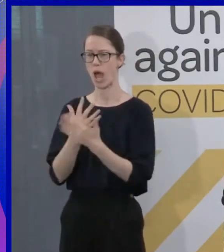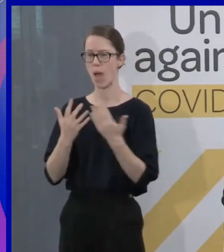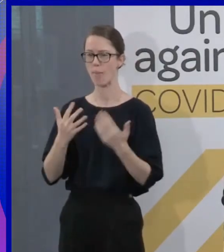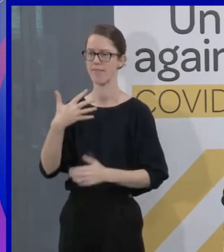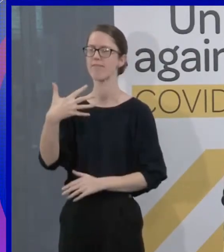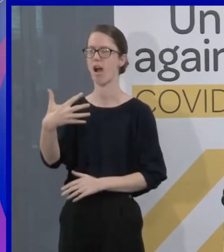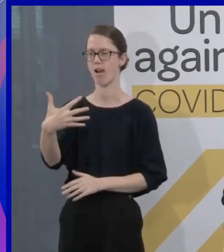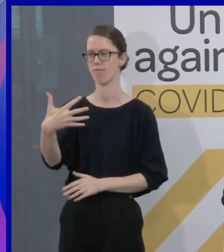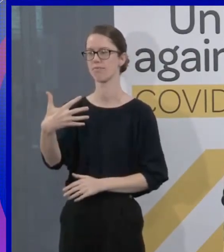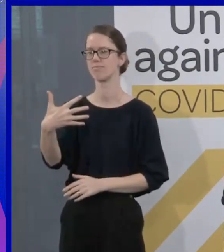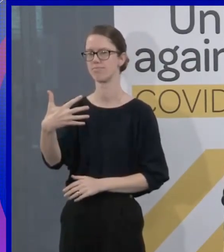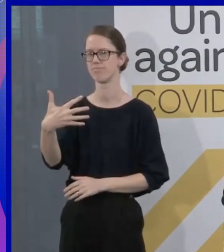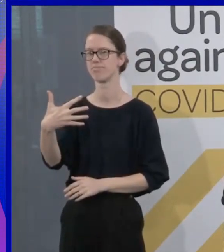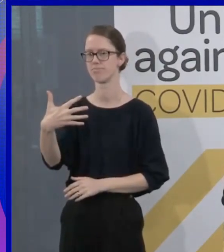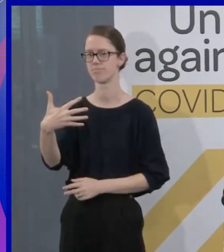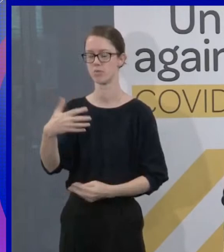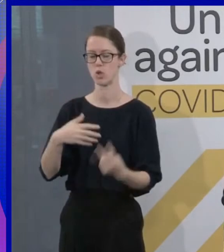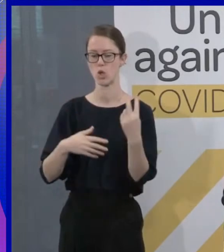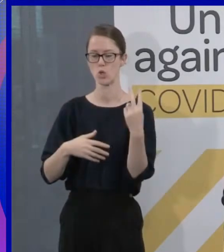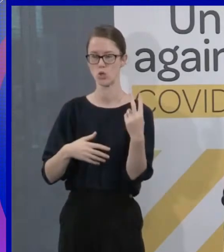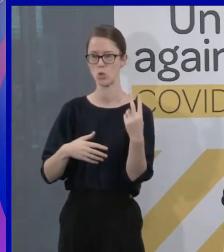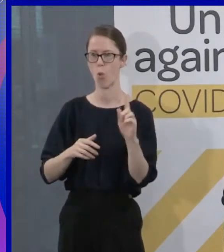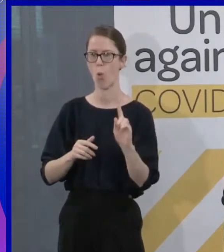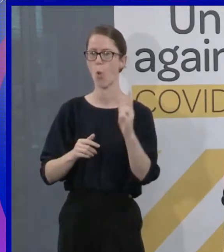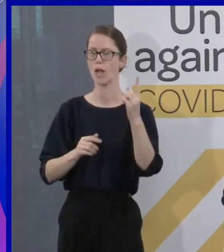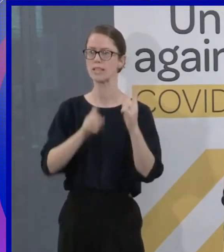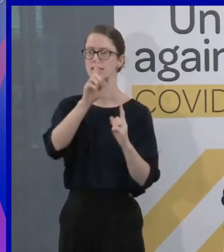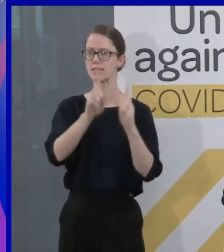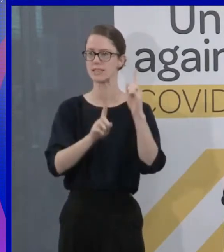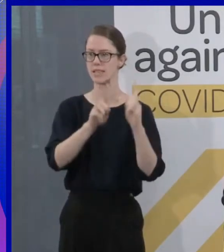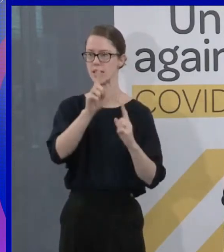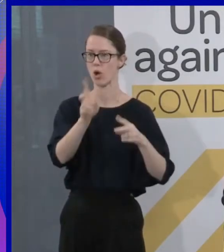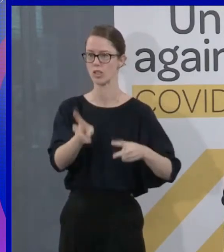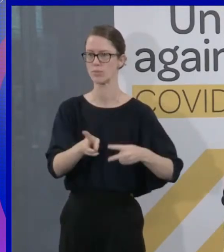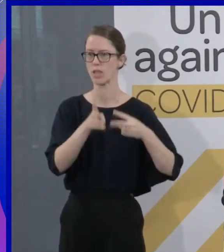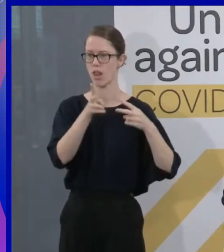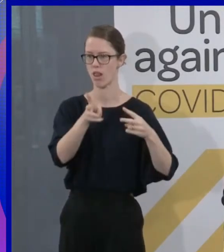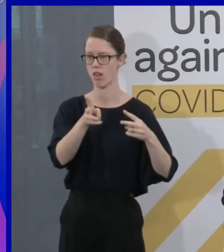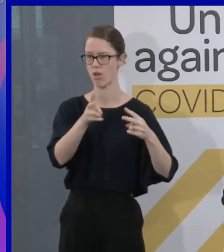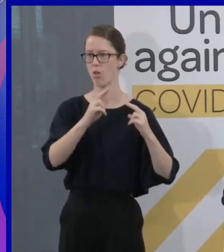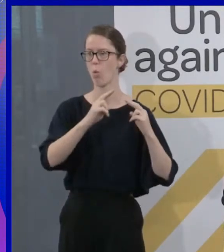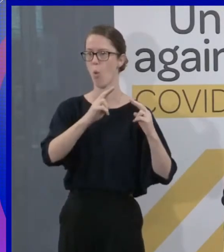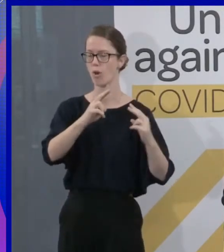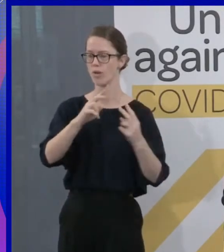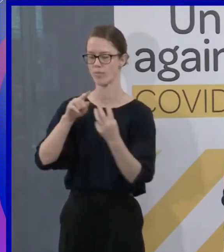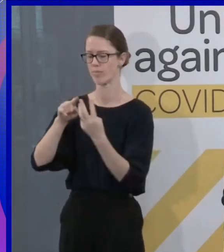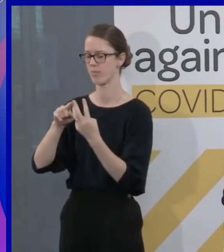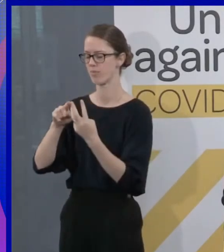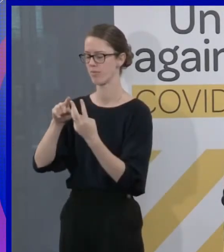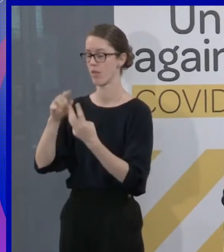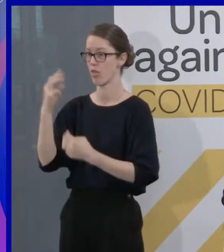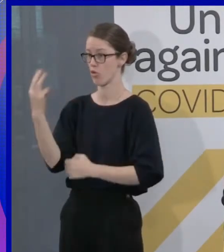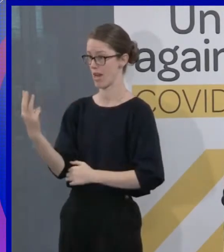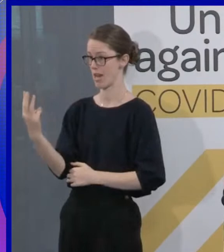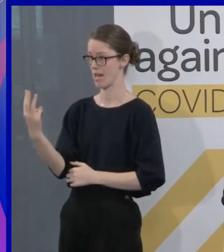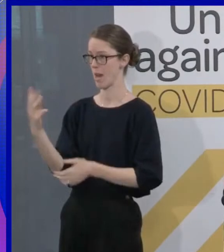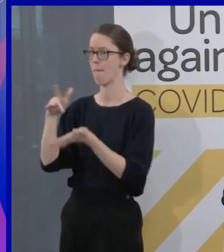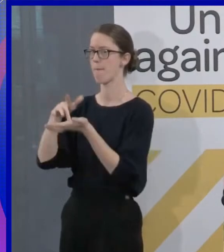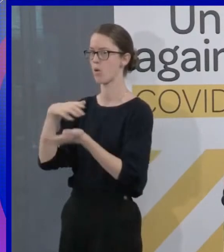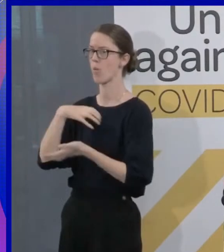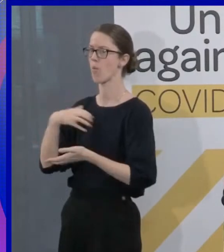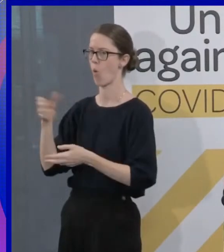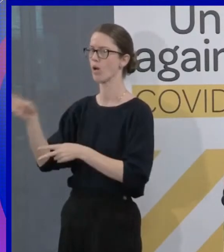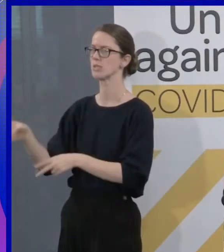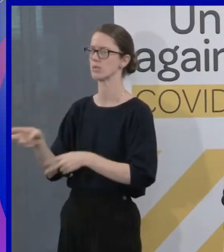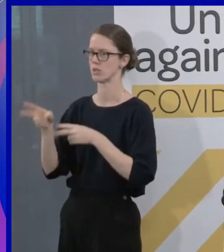for COVID-19 currently. 2 are in Auckland City Hospital on wards, and 3 are in Middlemore Hospital also on